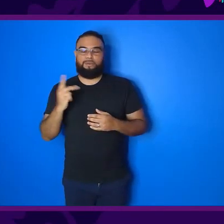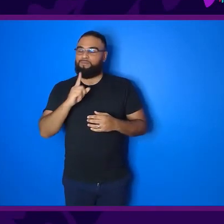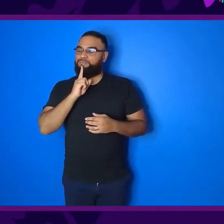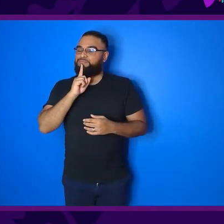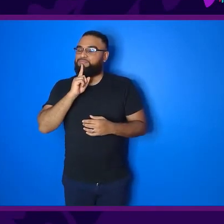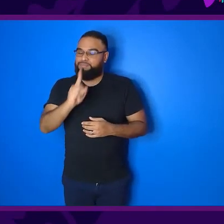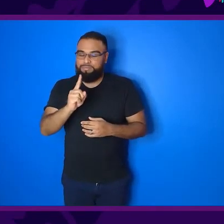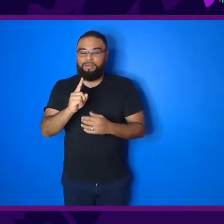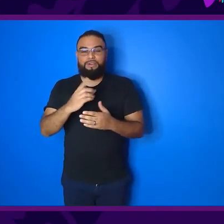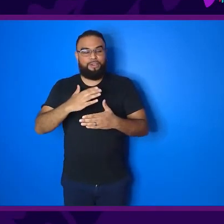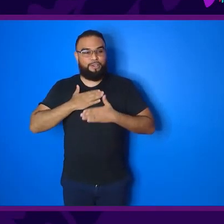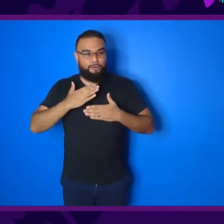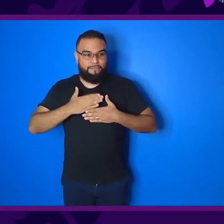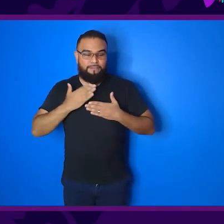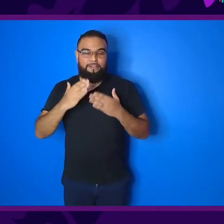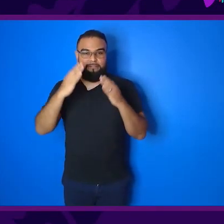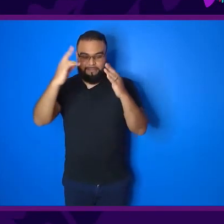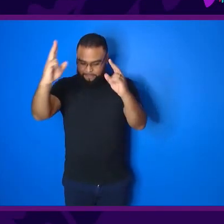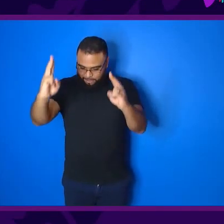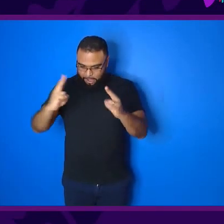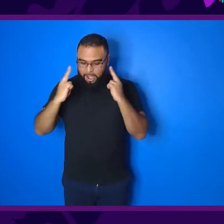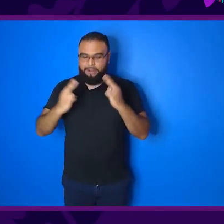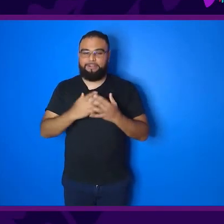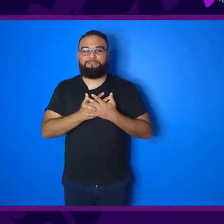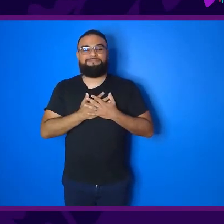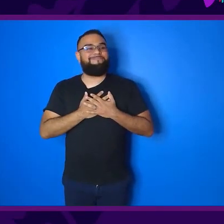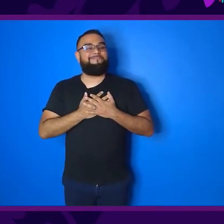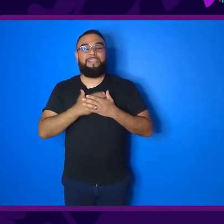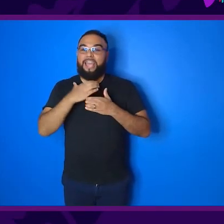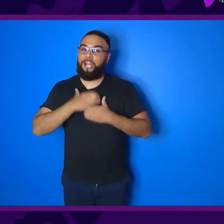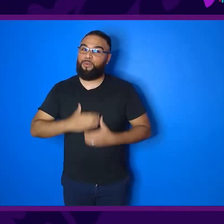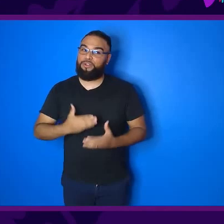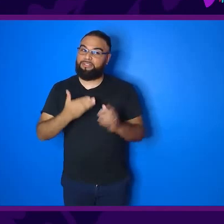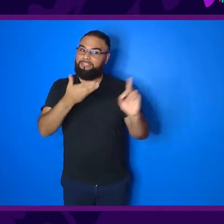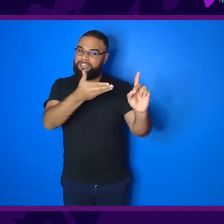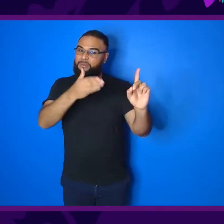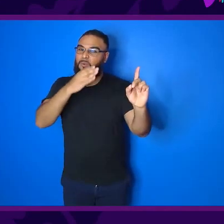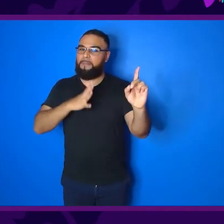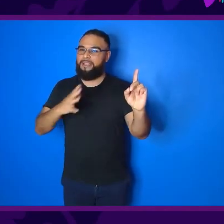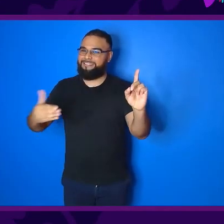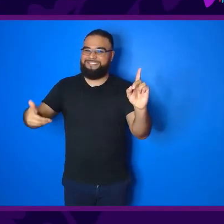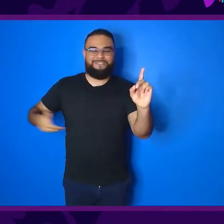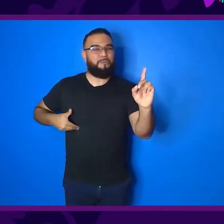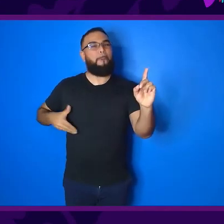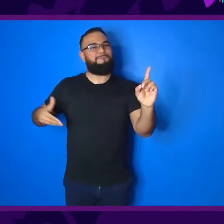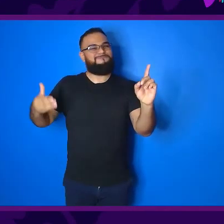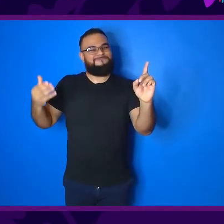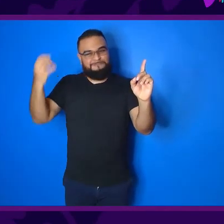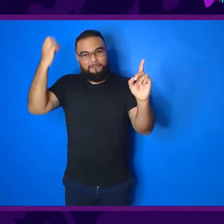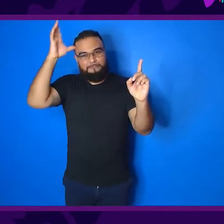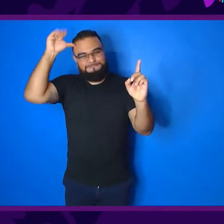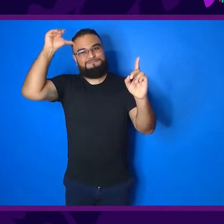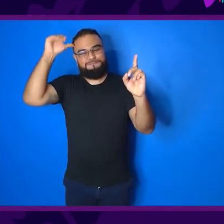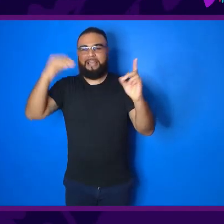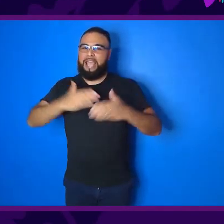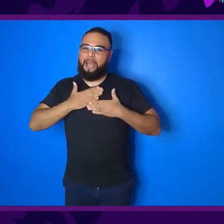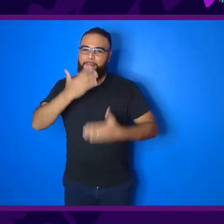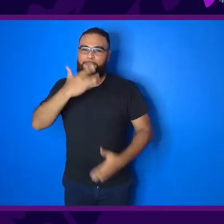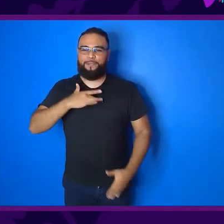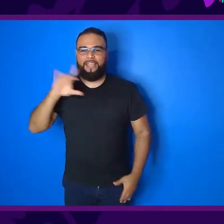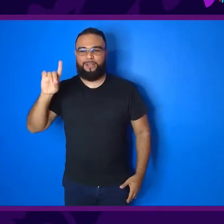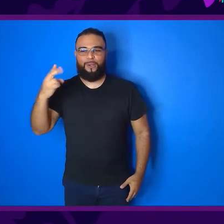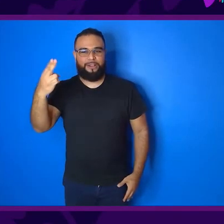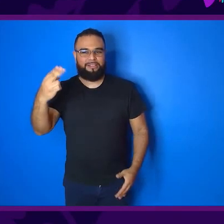of you in wishing this very gutsy woman happy birthday, Dolores. We love you.